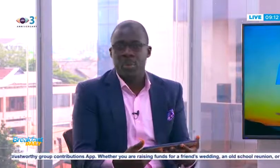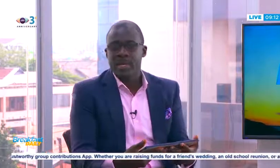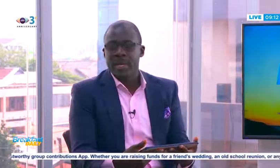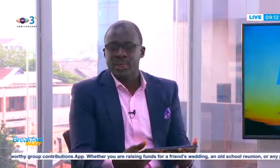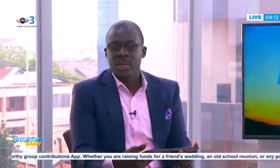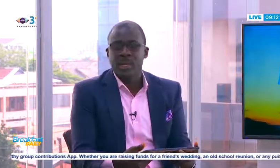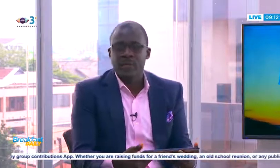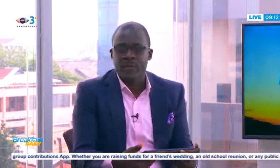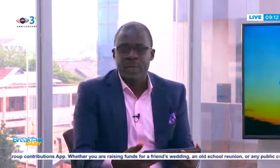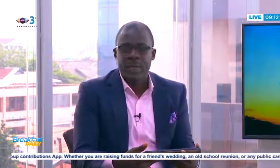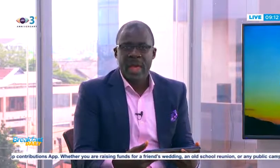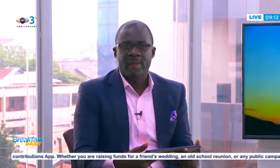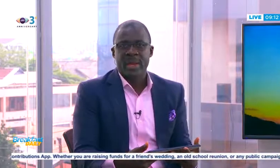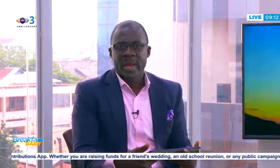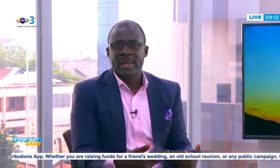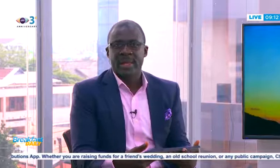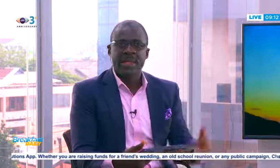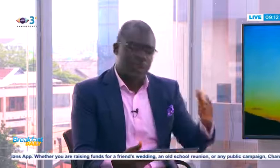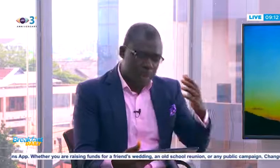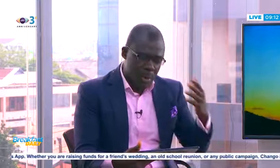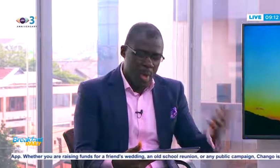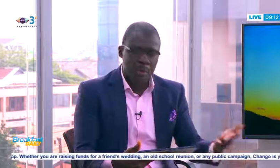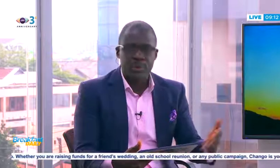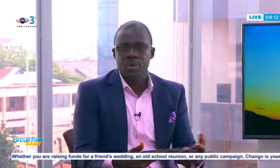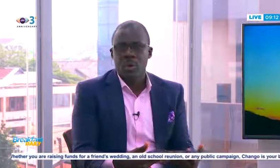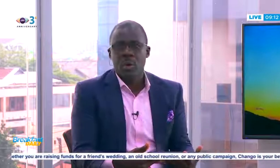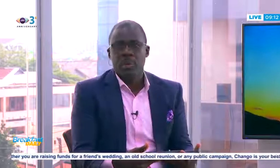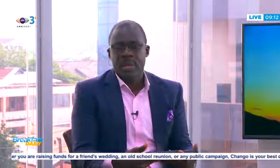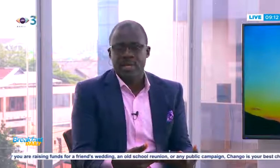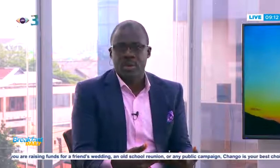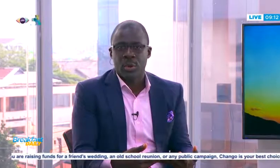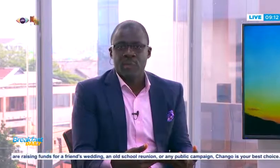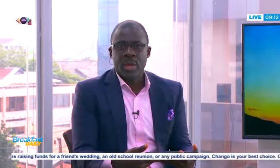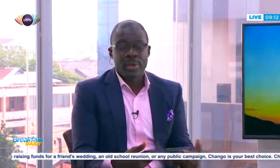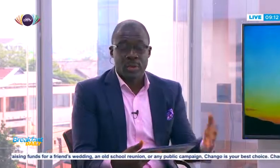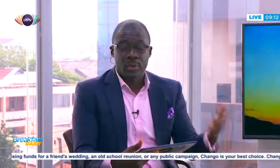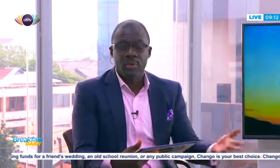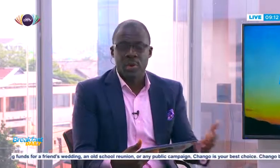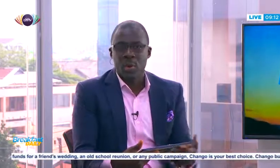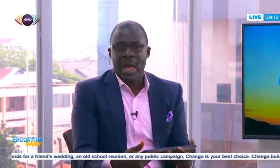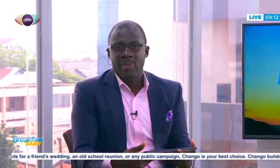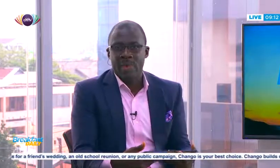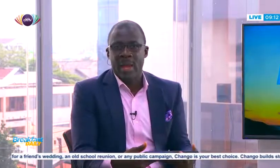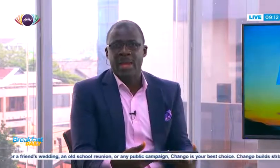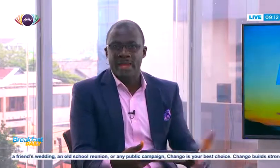reporting, and so on and so forth have been added there. Just go to Google Store or Play Store, Google Store or App Store and